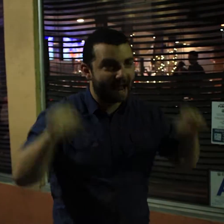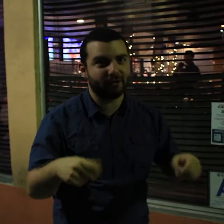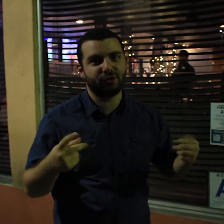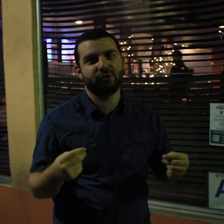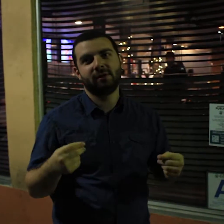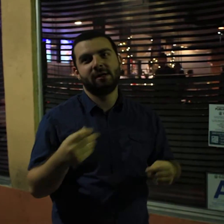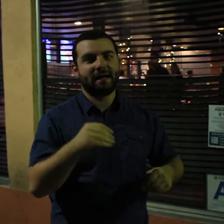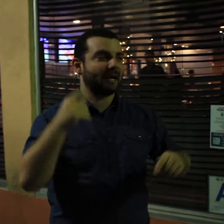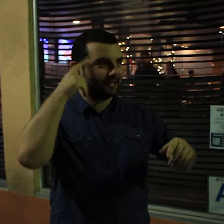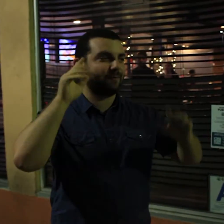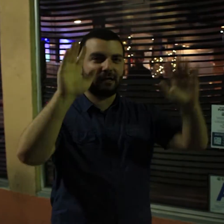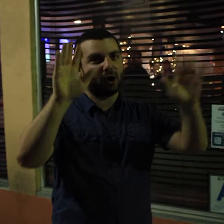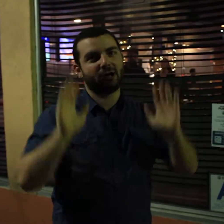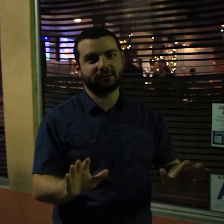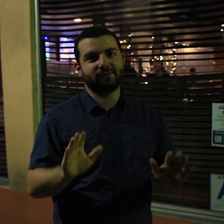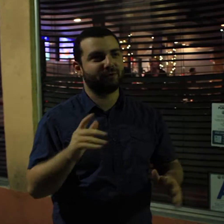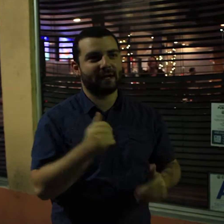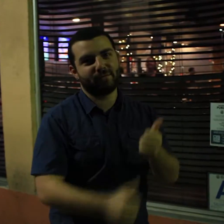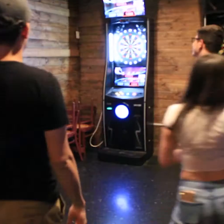do, and I think it would be awesome for everyone.